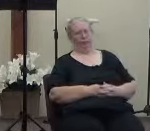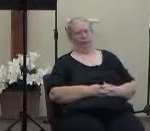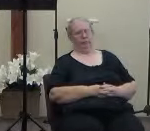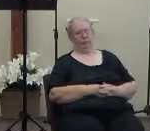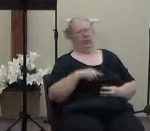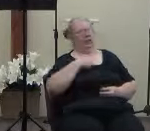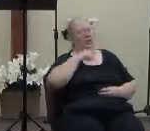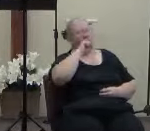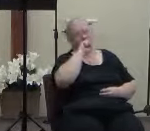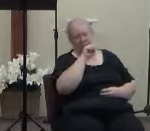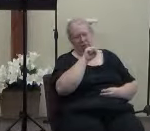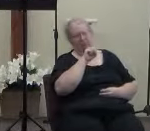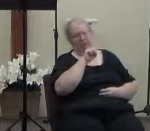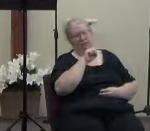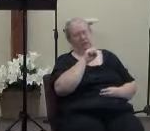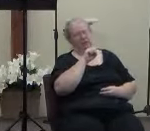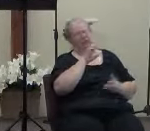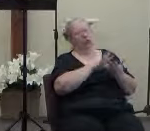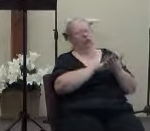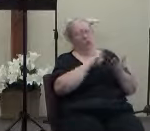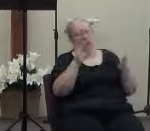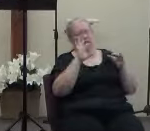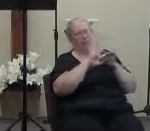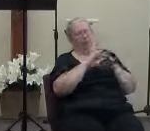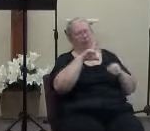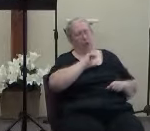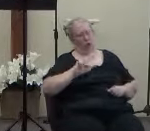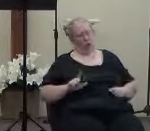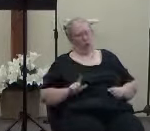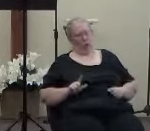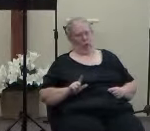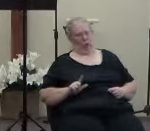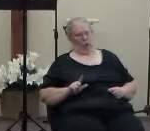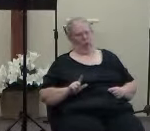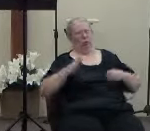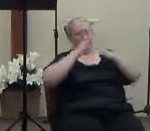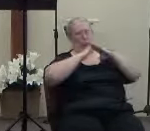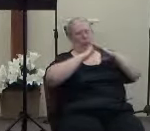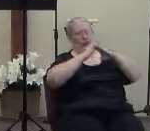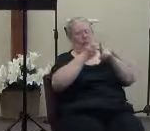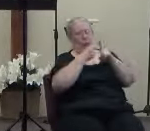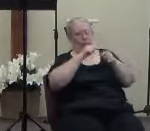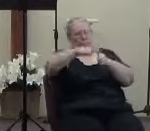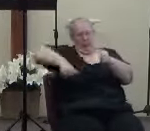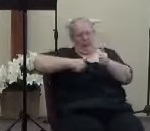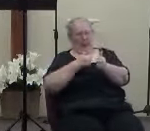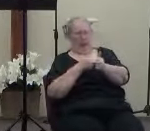And I love this. The glory of the Lord will be your rear guard. God's got your butt covered.